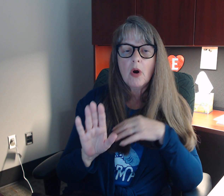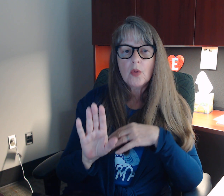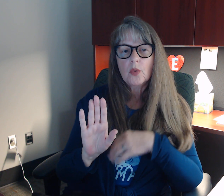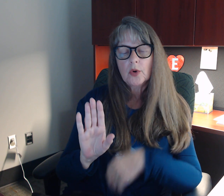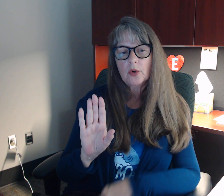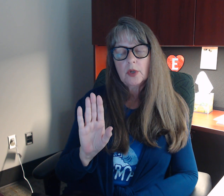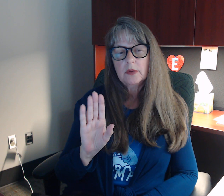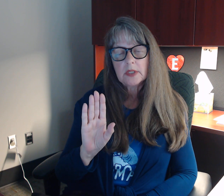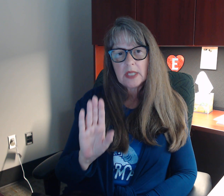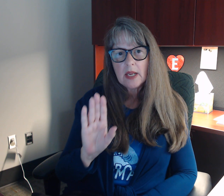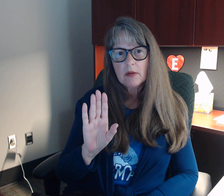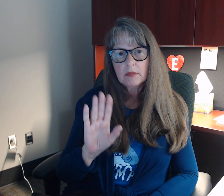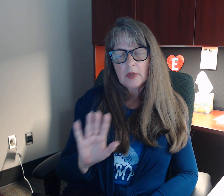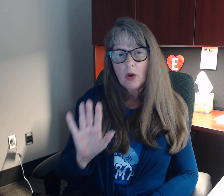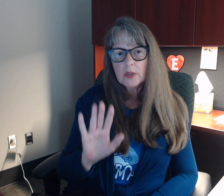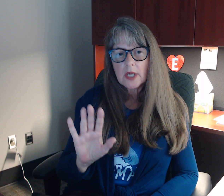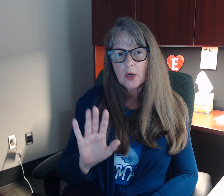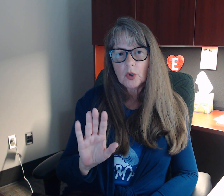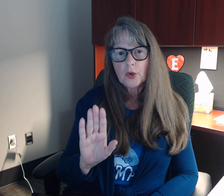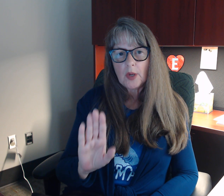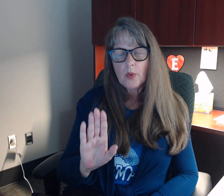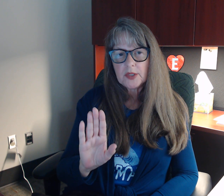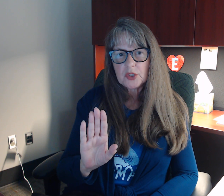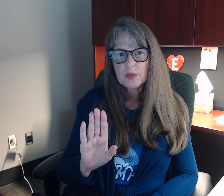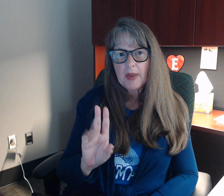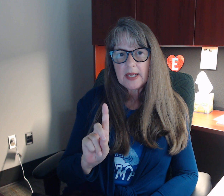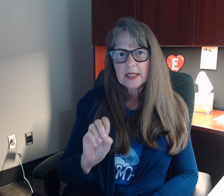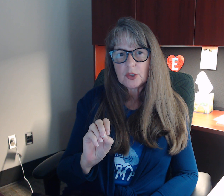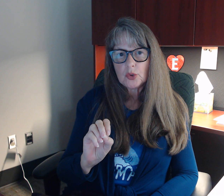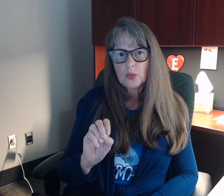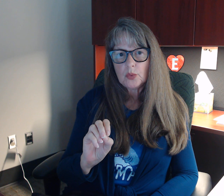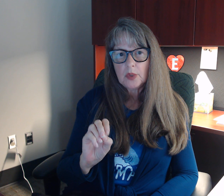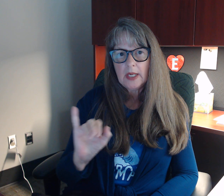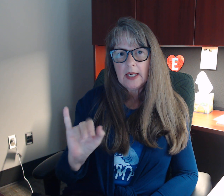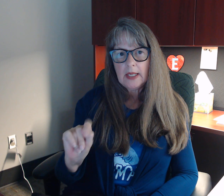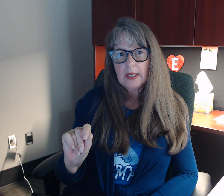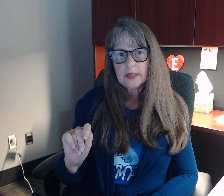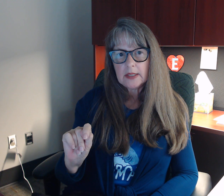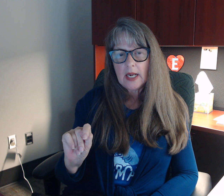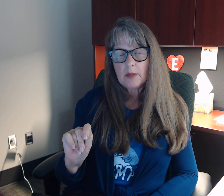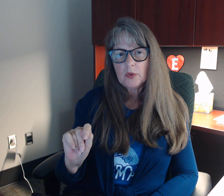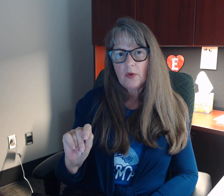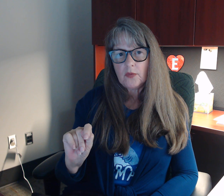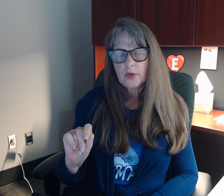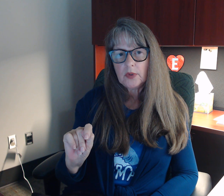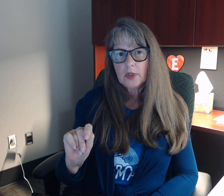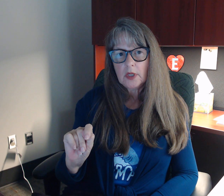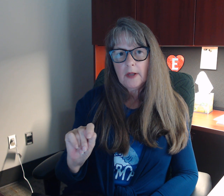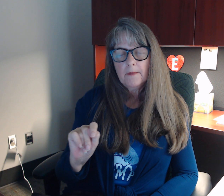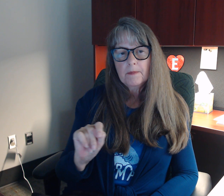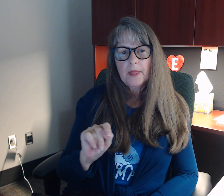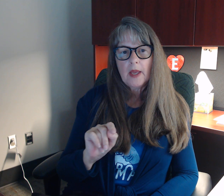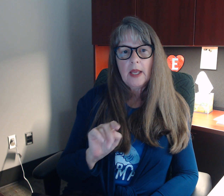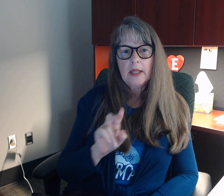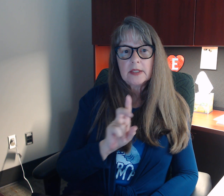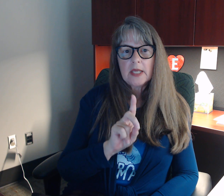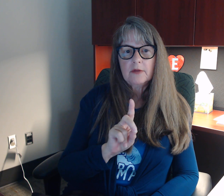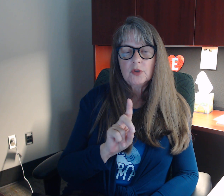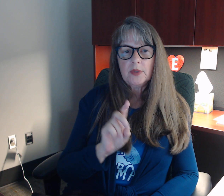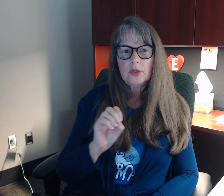the word, the whole entire word in one space, like do it, and I move over. Instead of doing